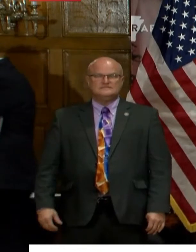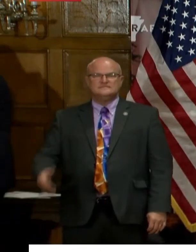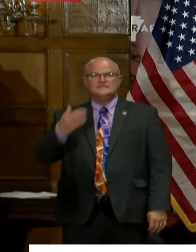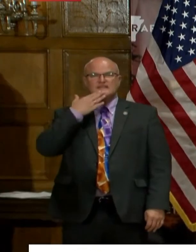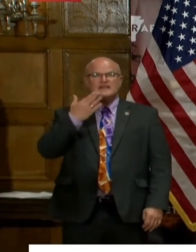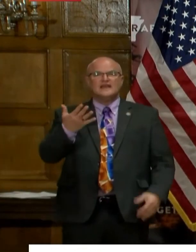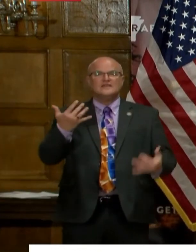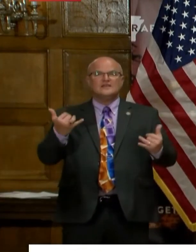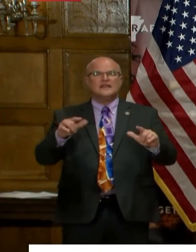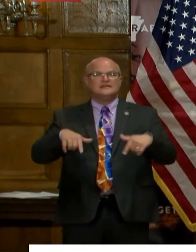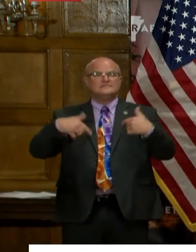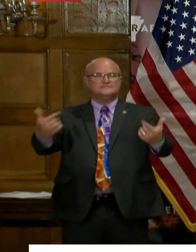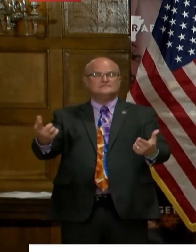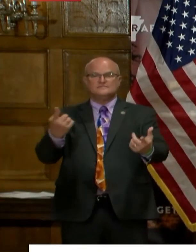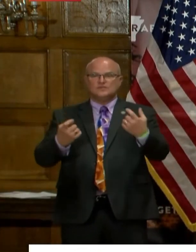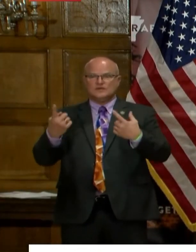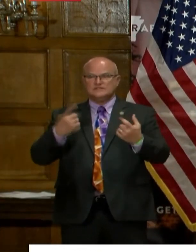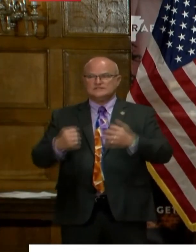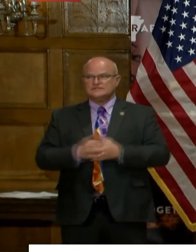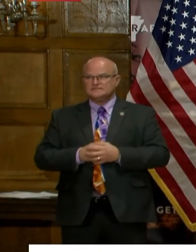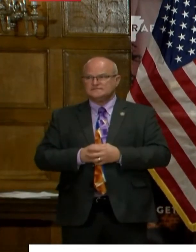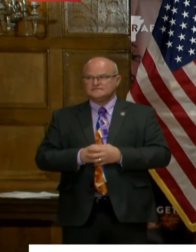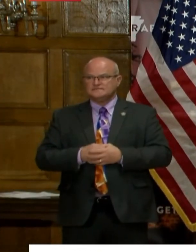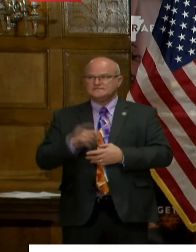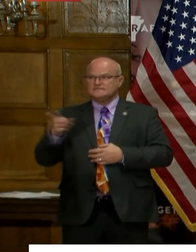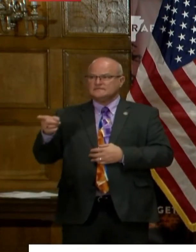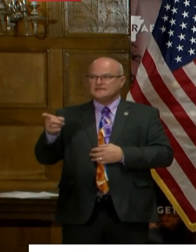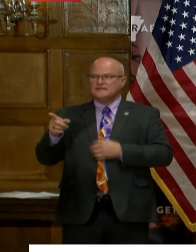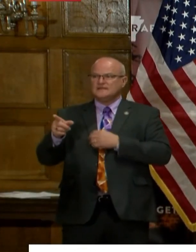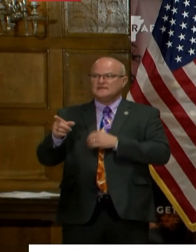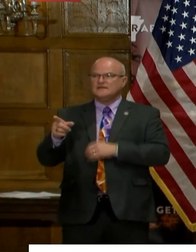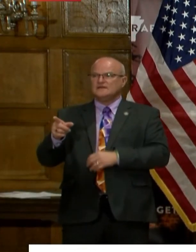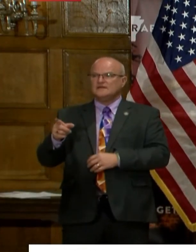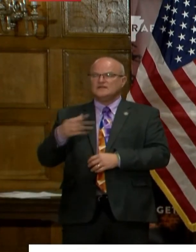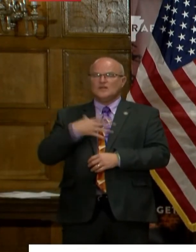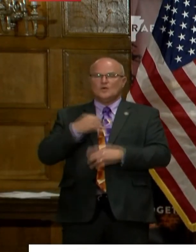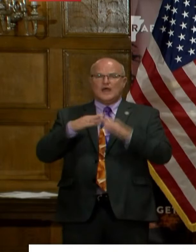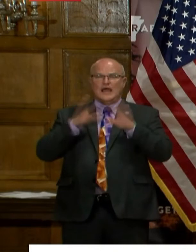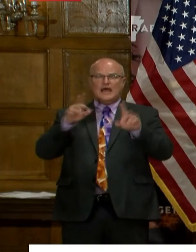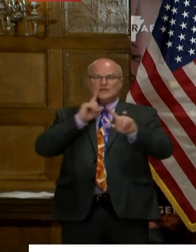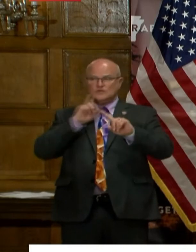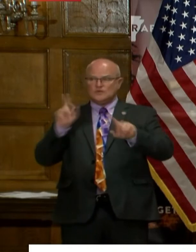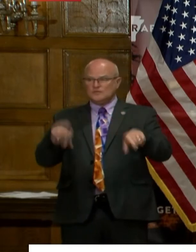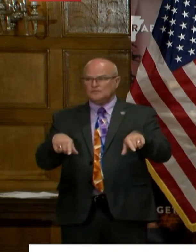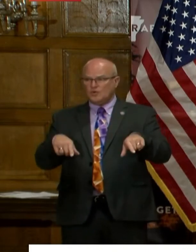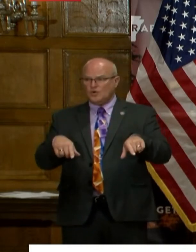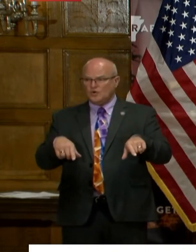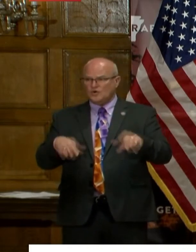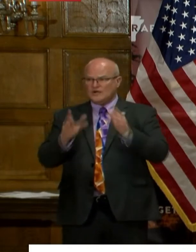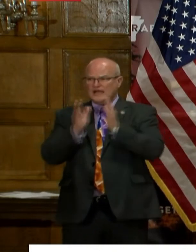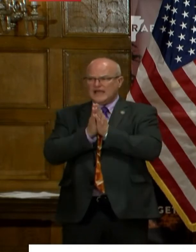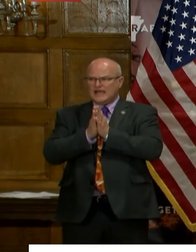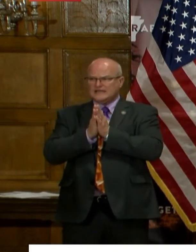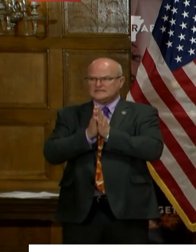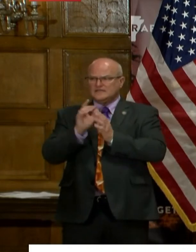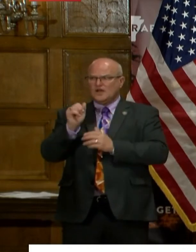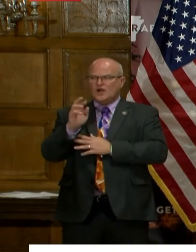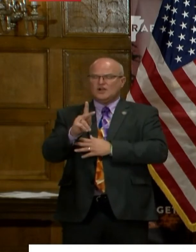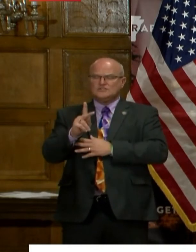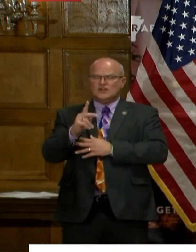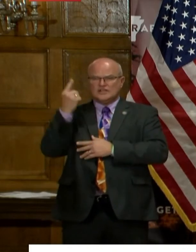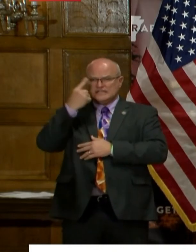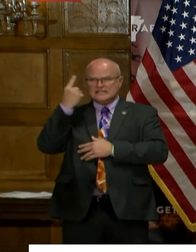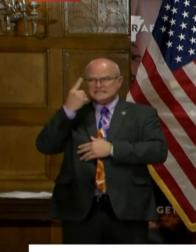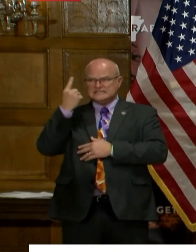Thank you. And with that, take any questions. Les. The White House report asks Arkansas to